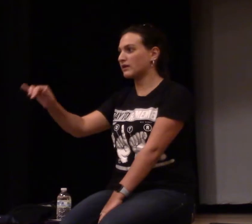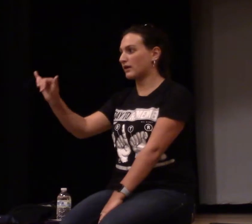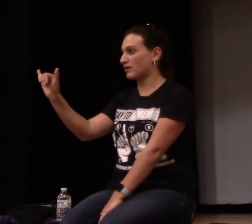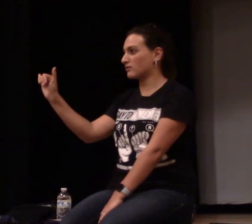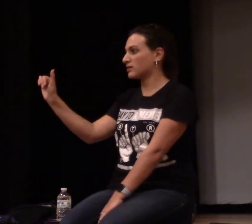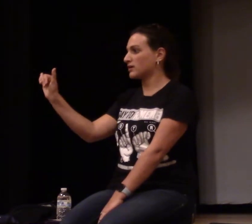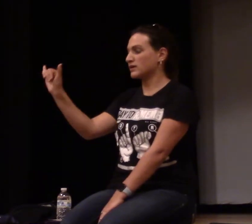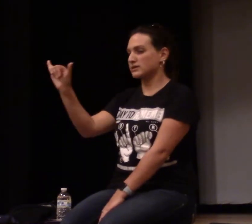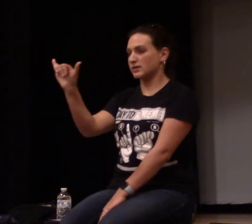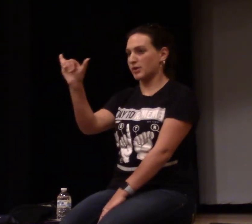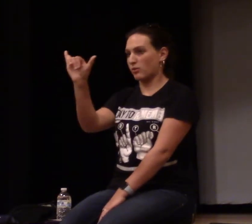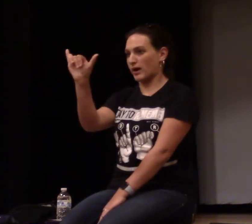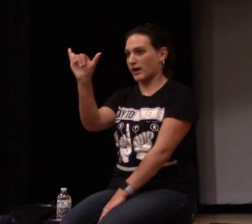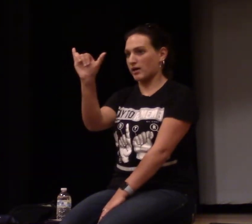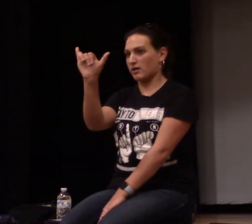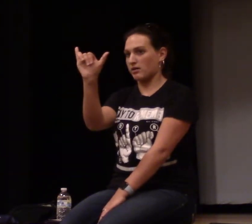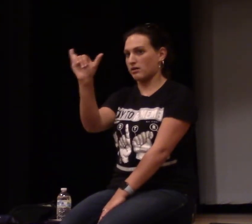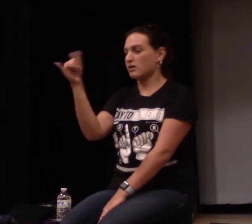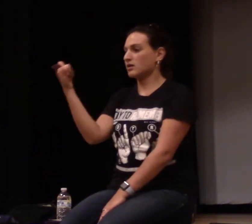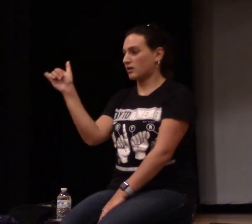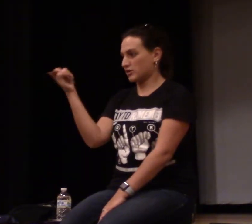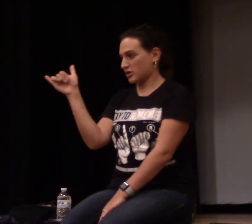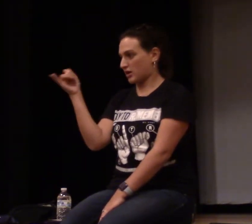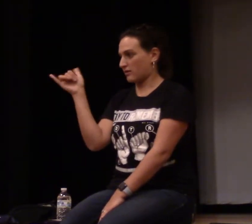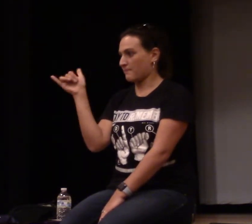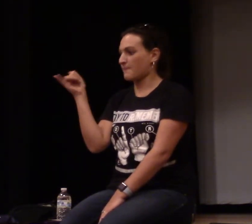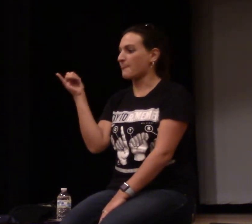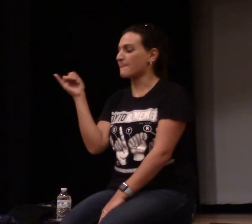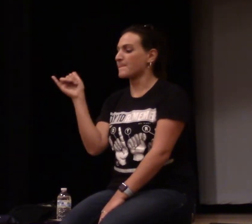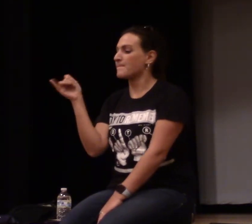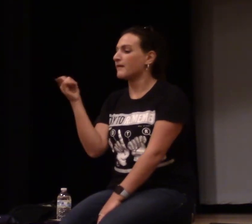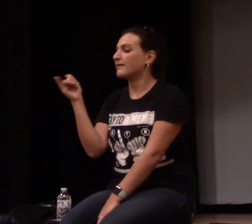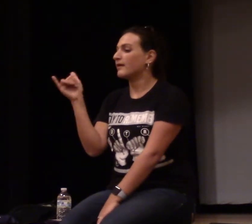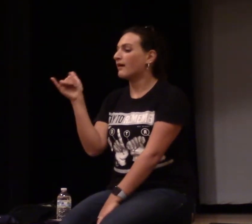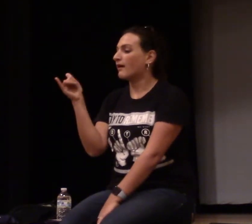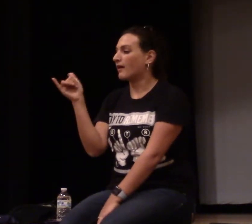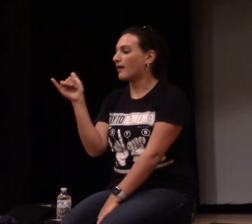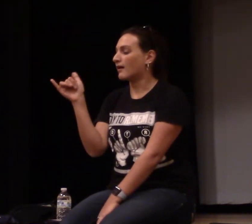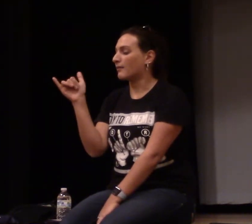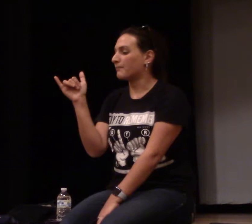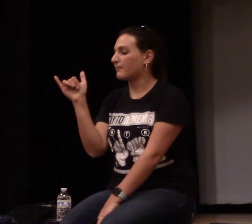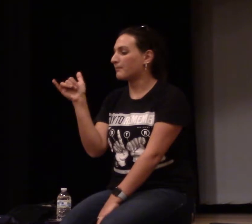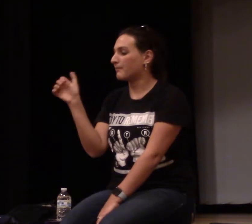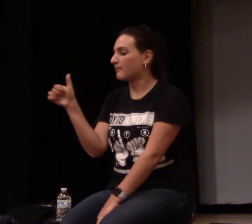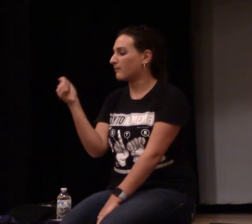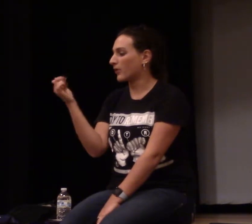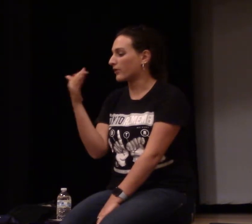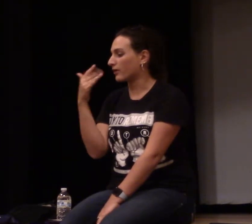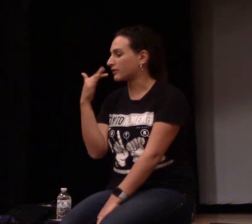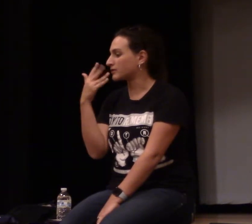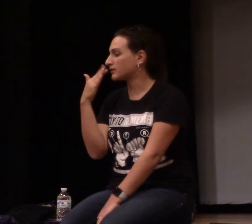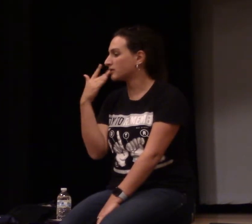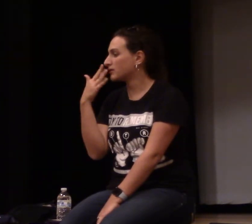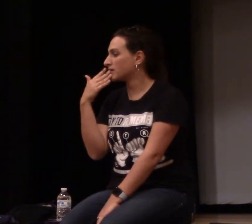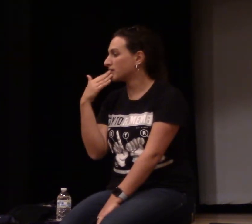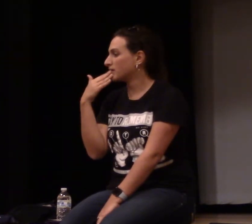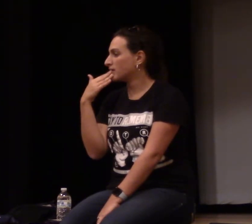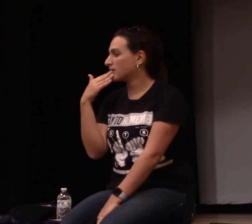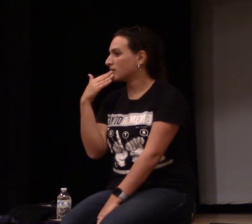Yellow is going to be a Y, you shake it. What other colors?